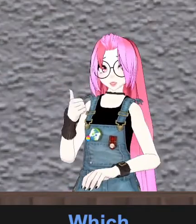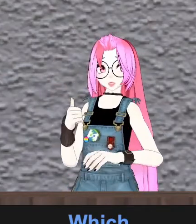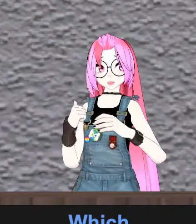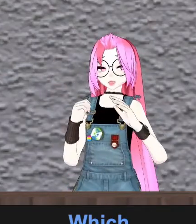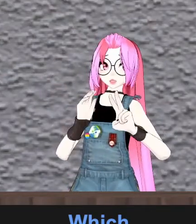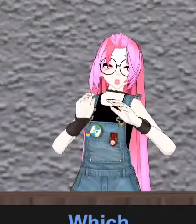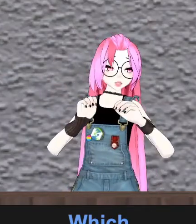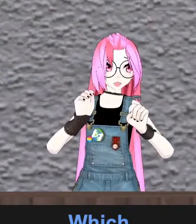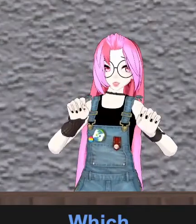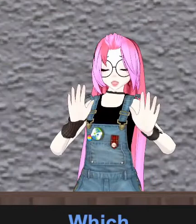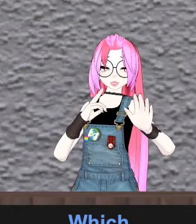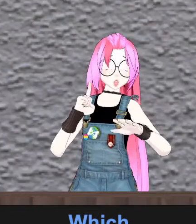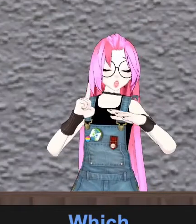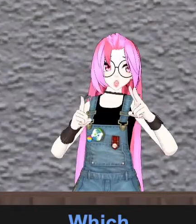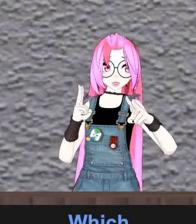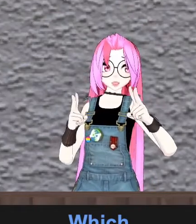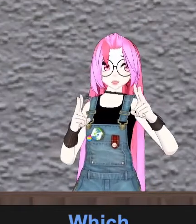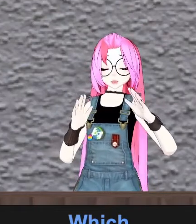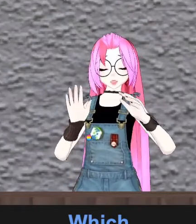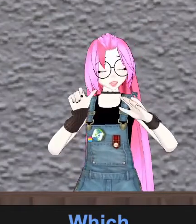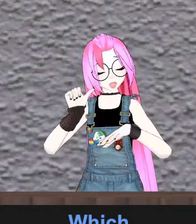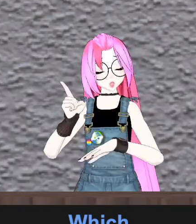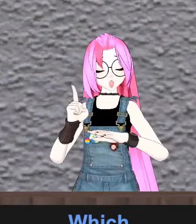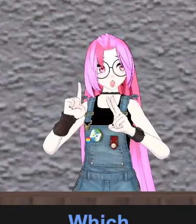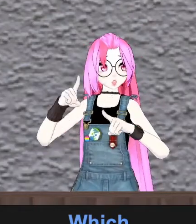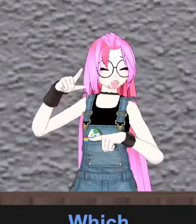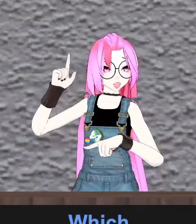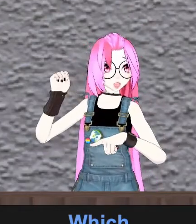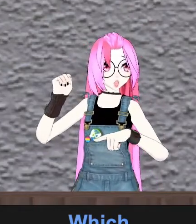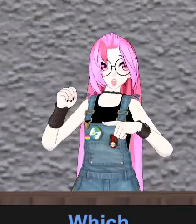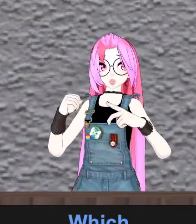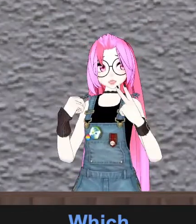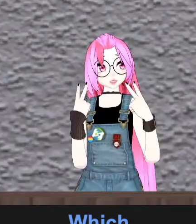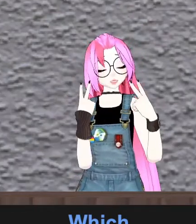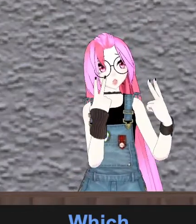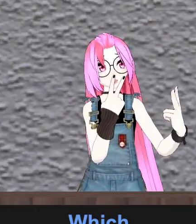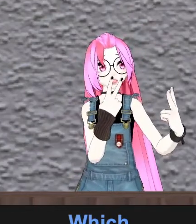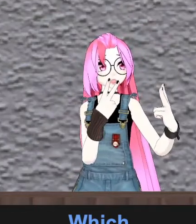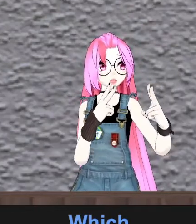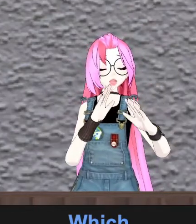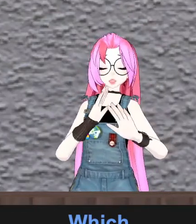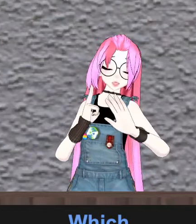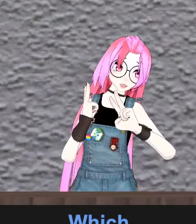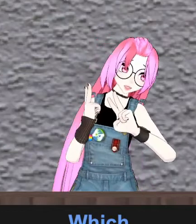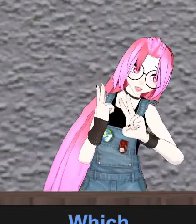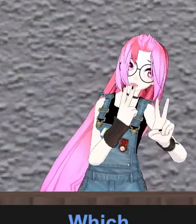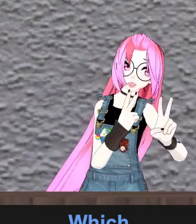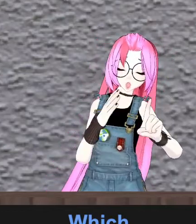other really influential deaf people and advocates have gone to Gallaudet, and it's just super looked up on, and it's an